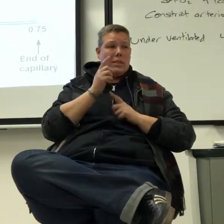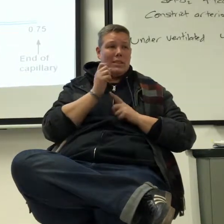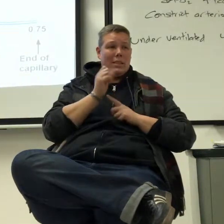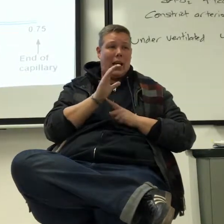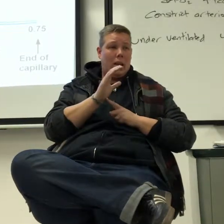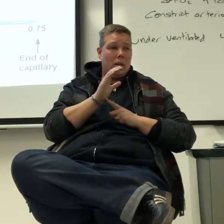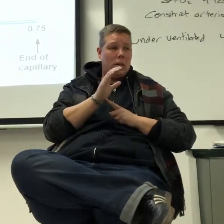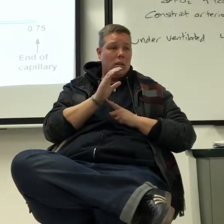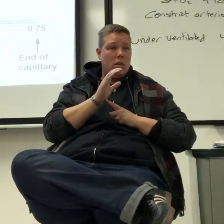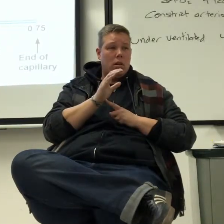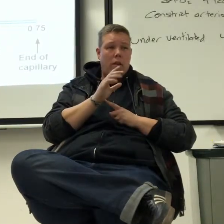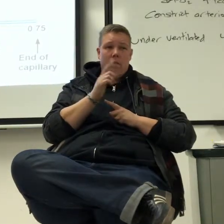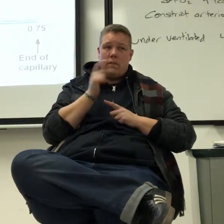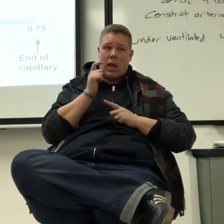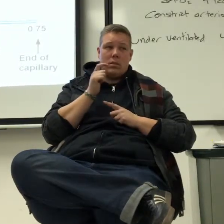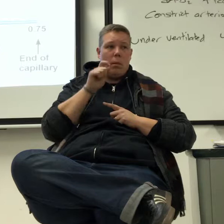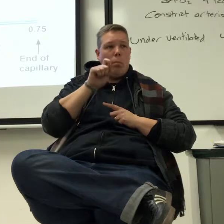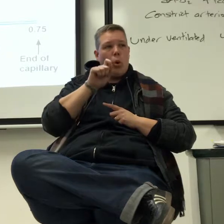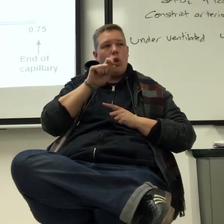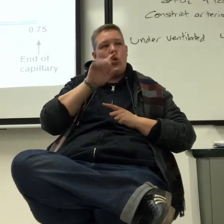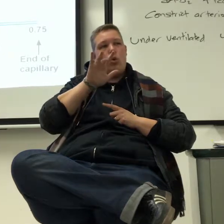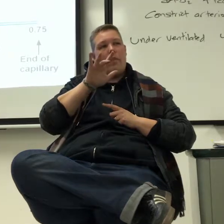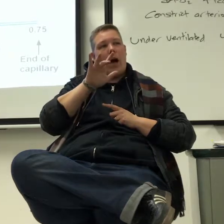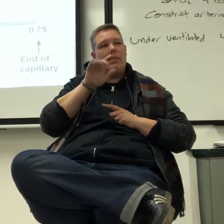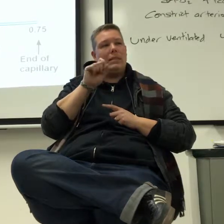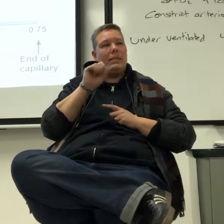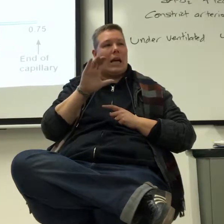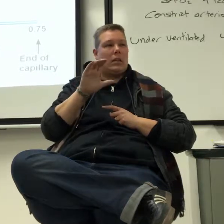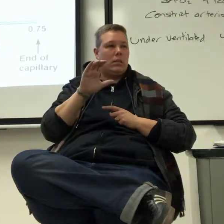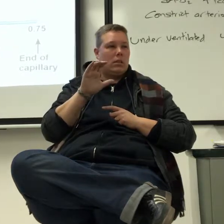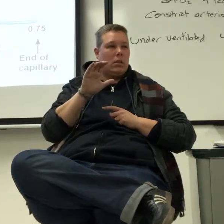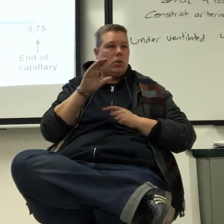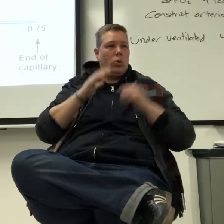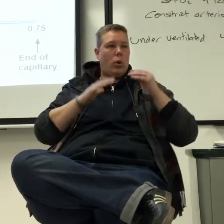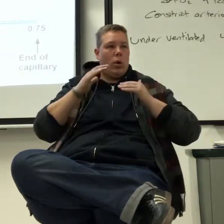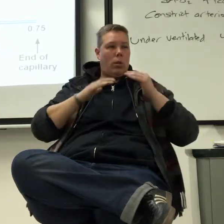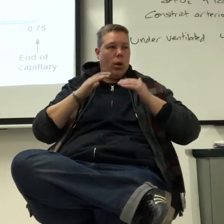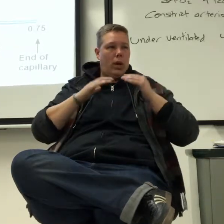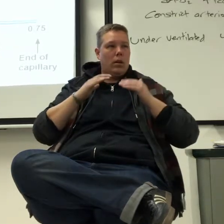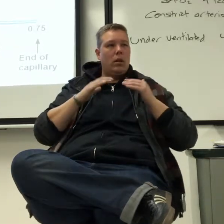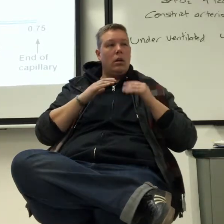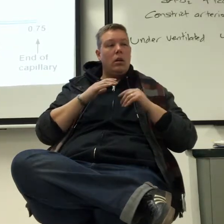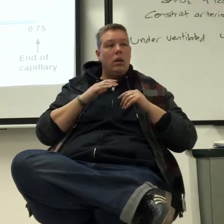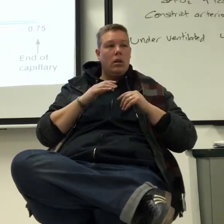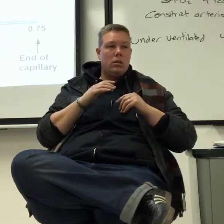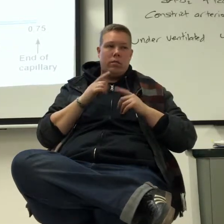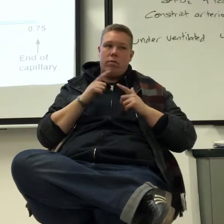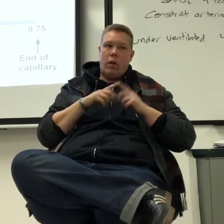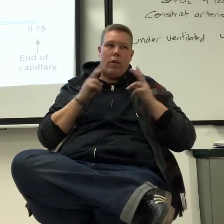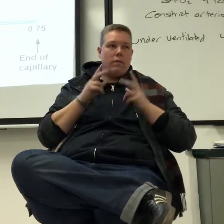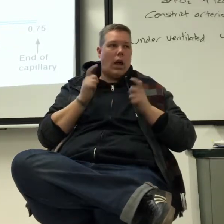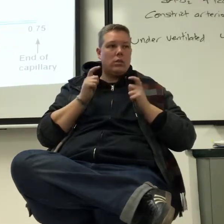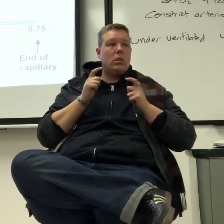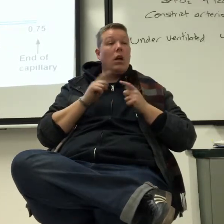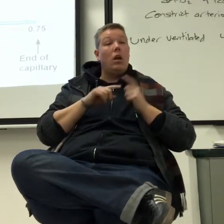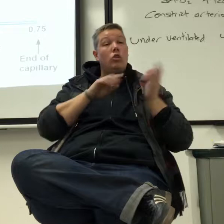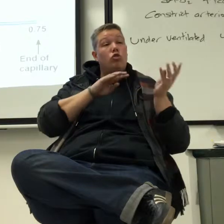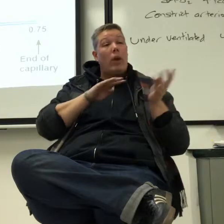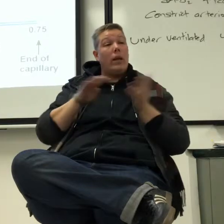only takes a 0.25 seconds to equilibrate. The transit time is